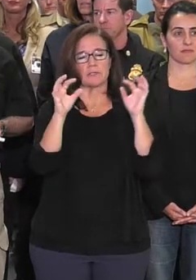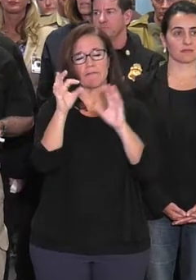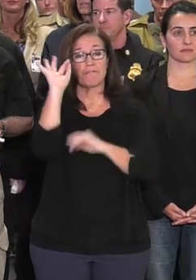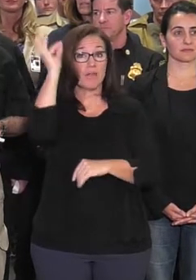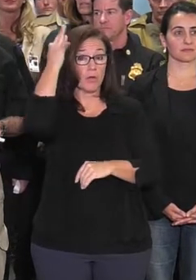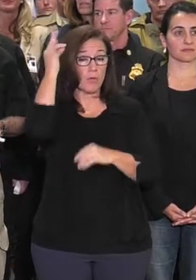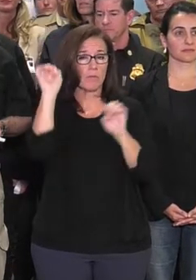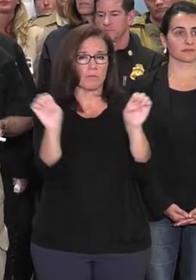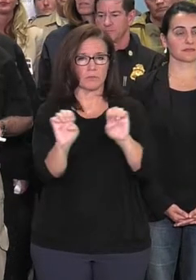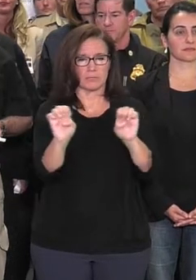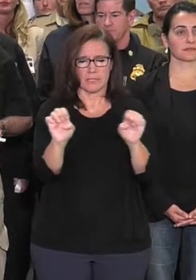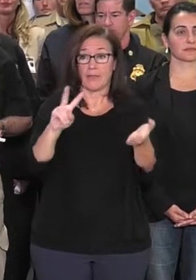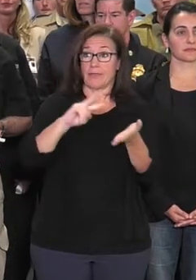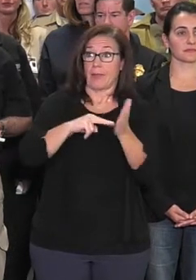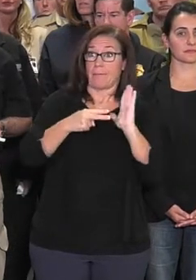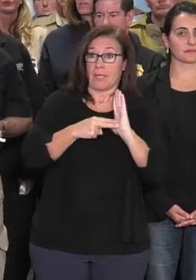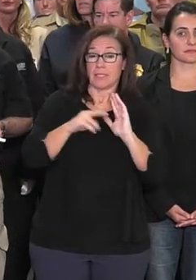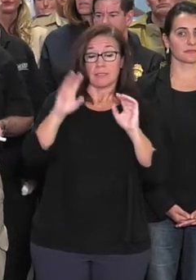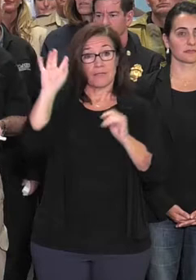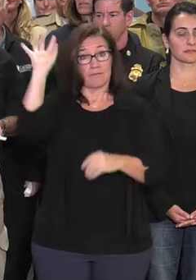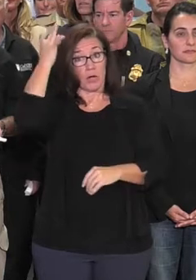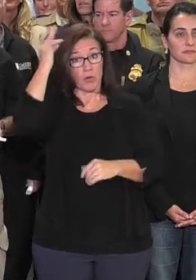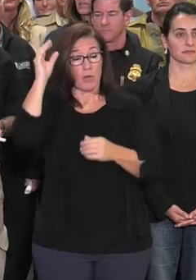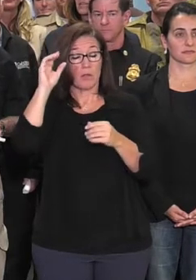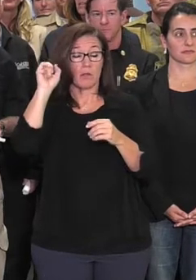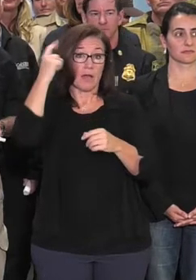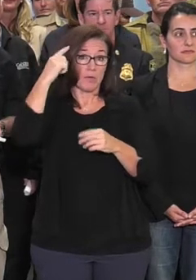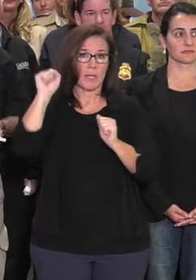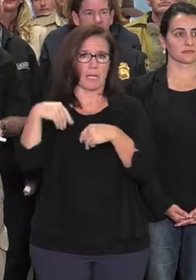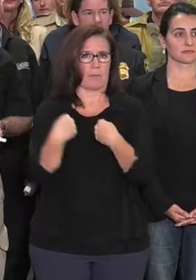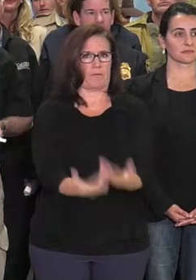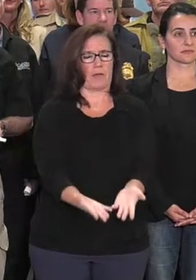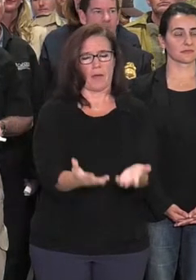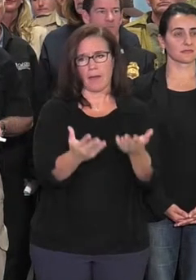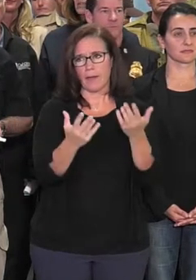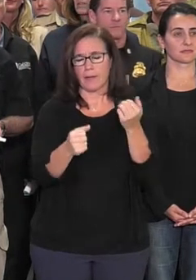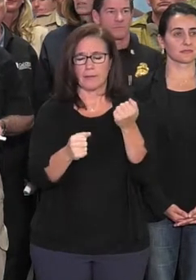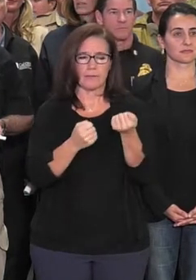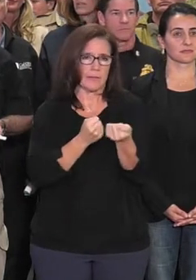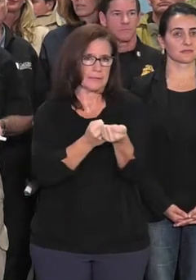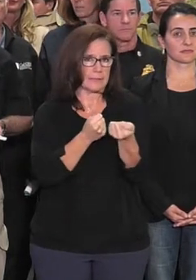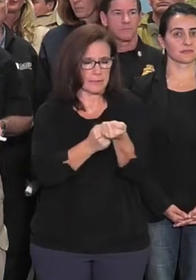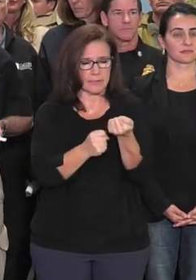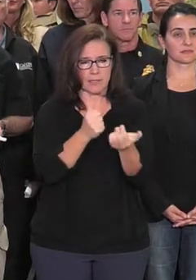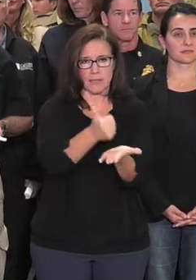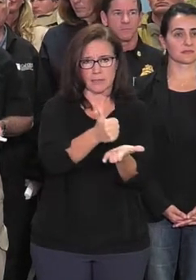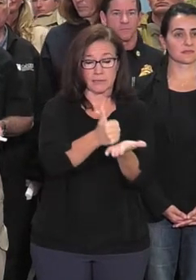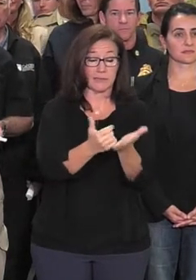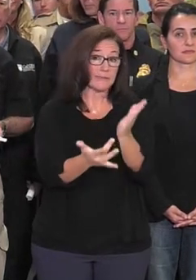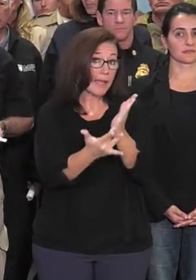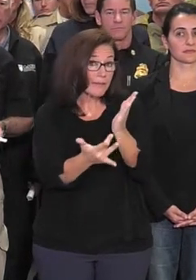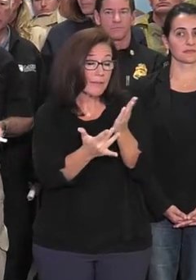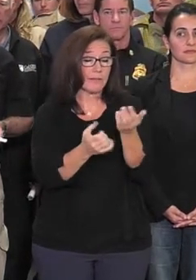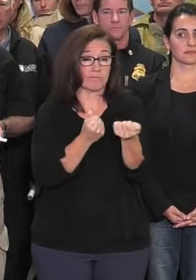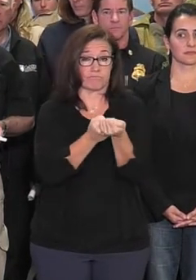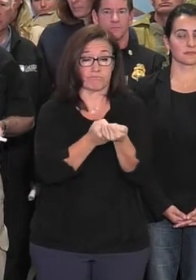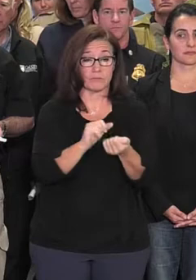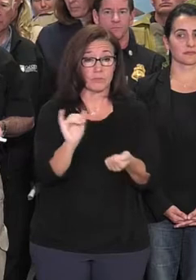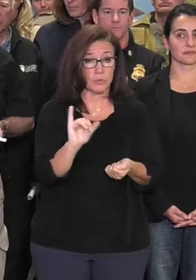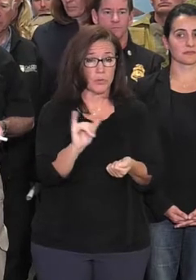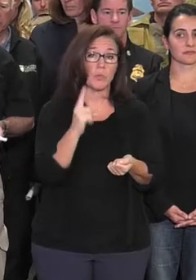direct federal assistance. That means technical assistance like equipment or technical assets that we can call on the federal government on